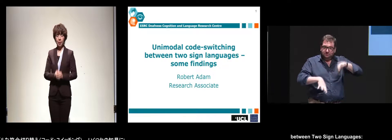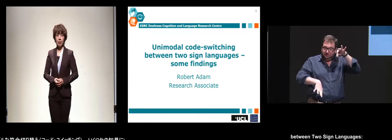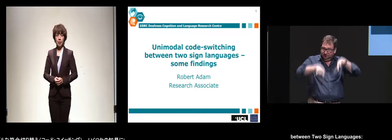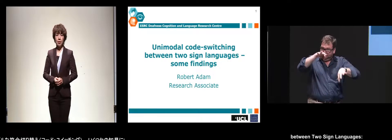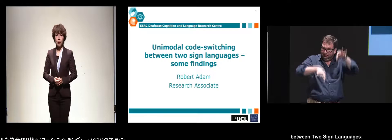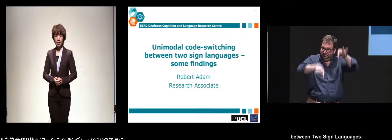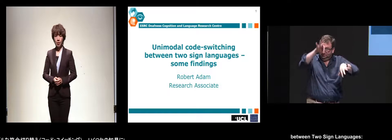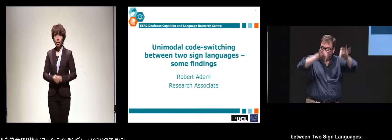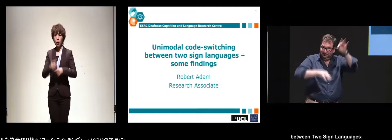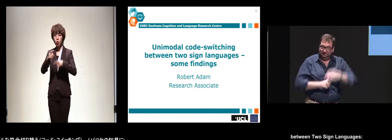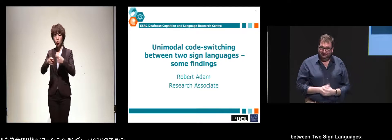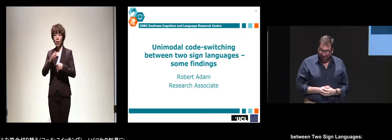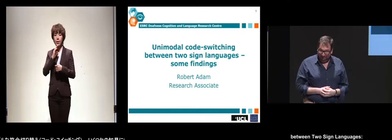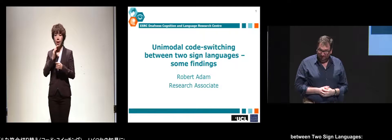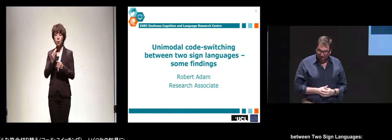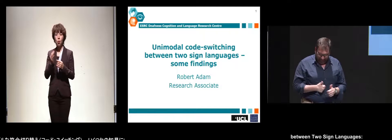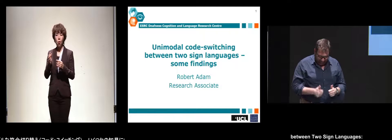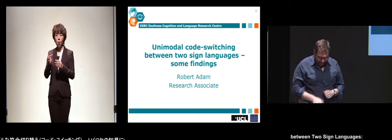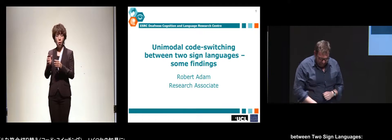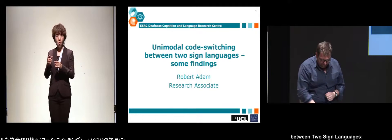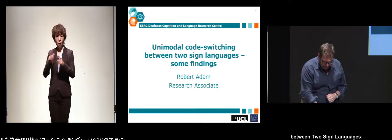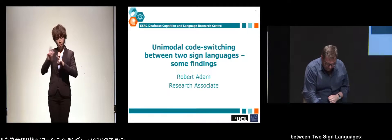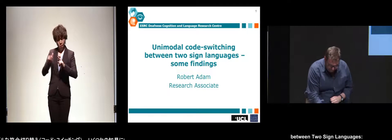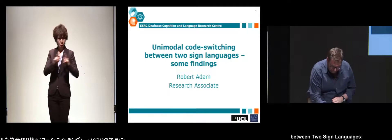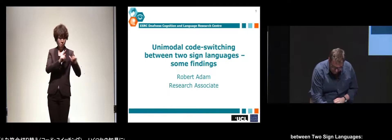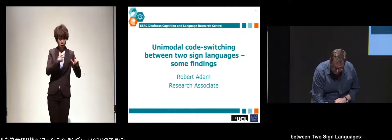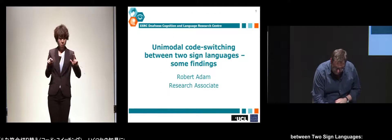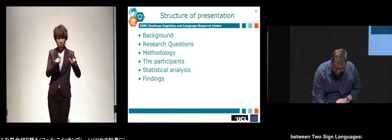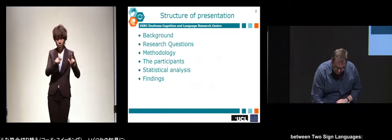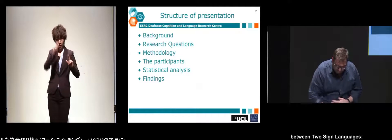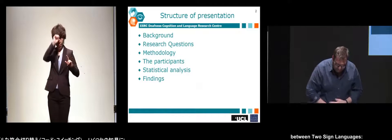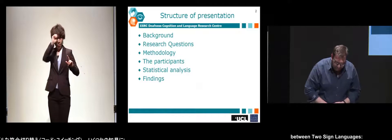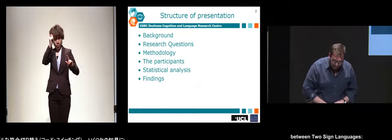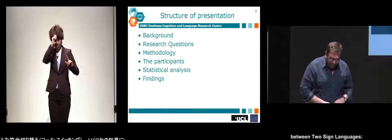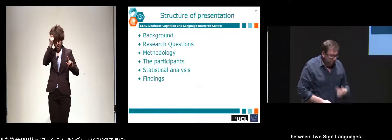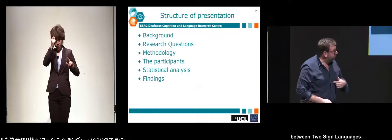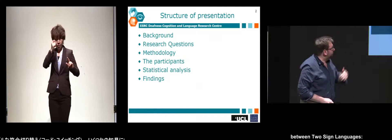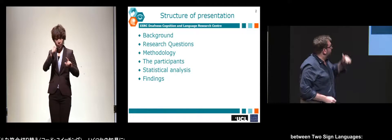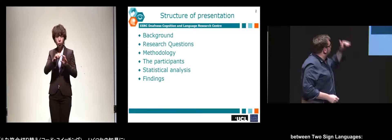Between Two Sign Languages, Some Findings.